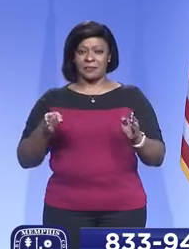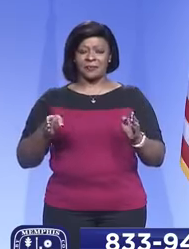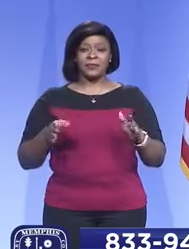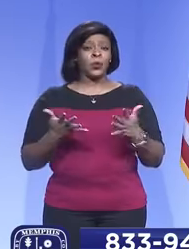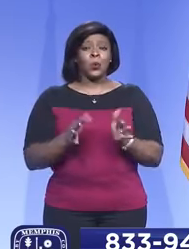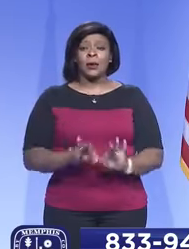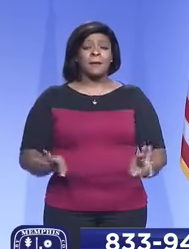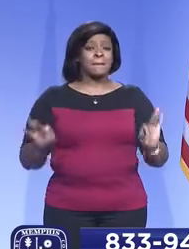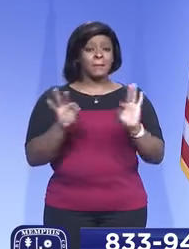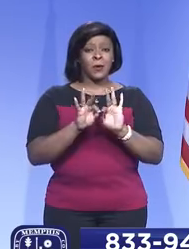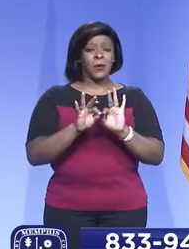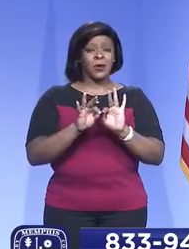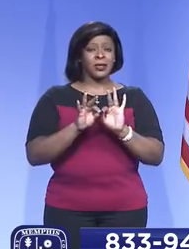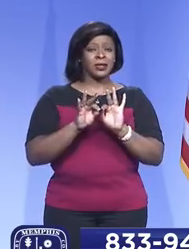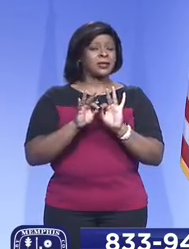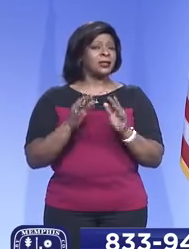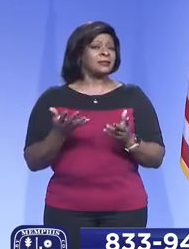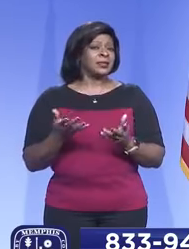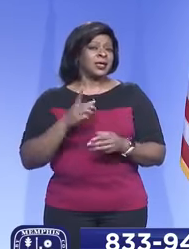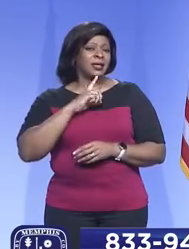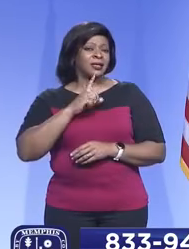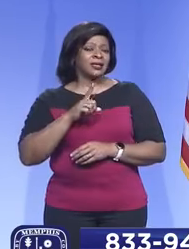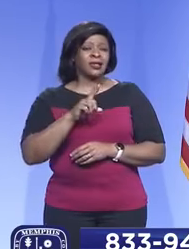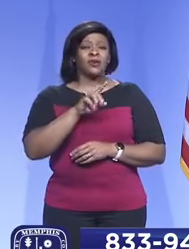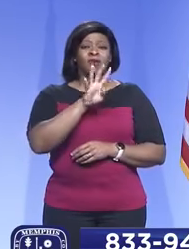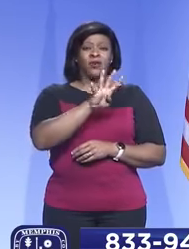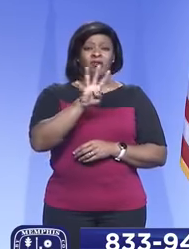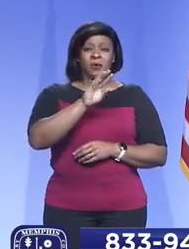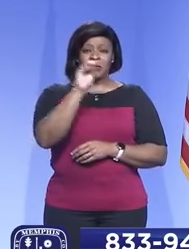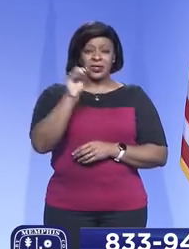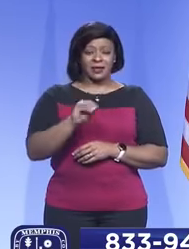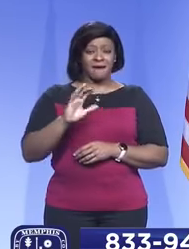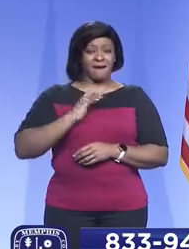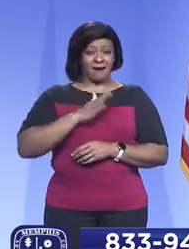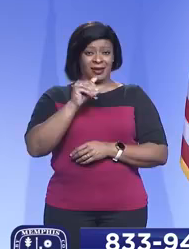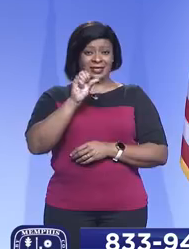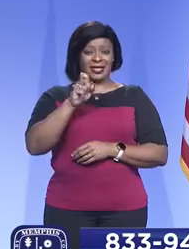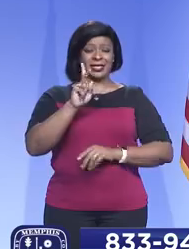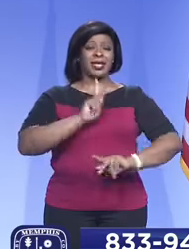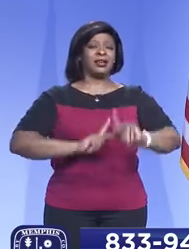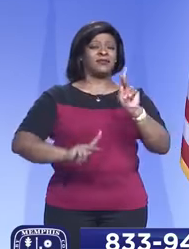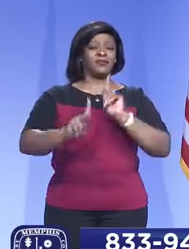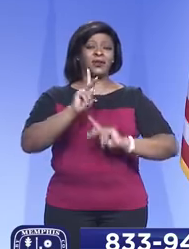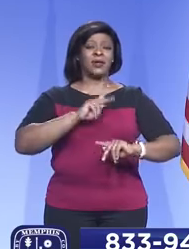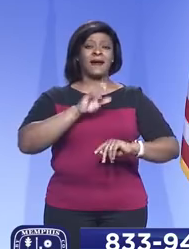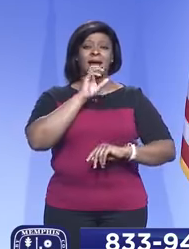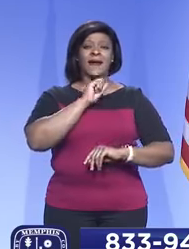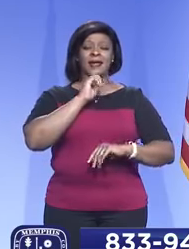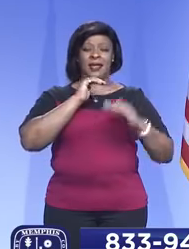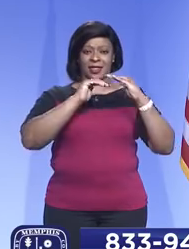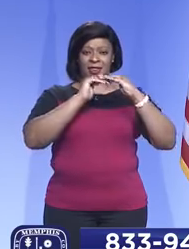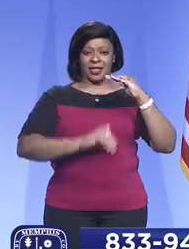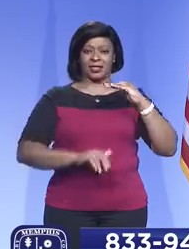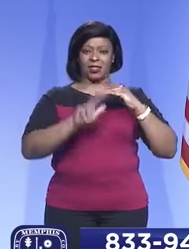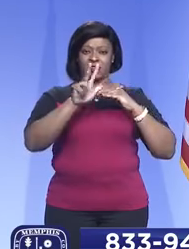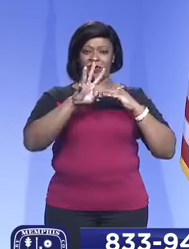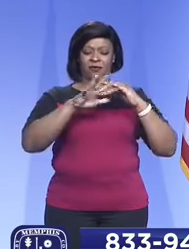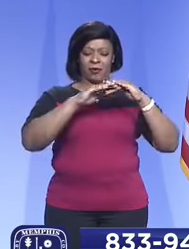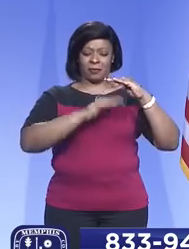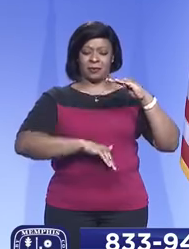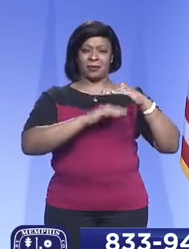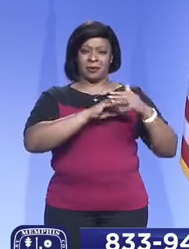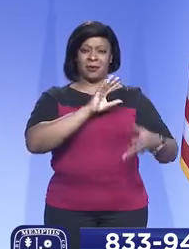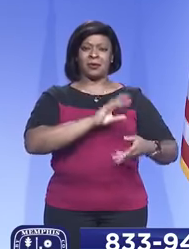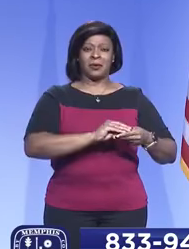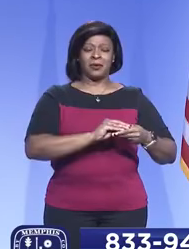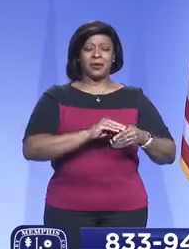What's important to note there is 44% of our cases are in individuals less than age 34. And then